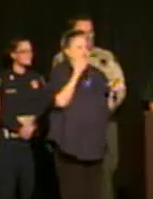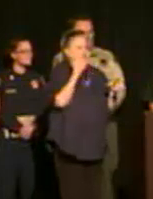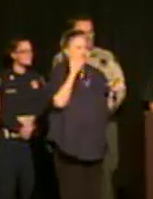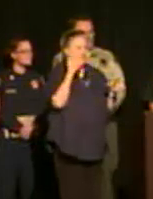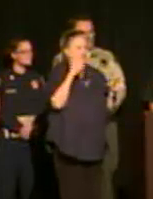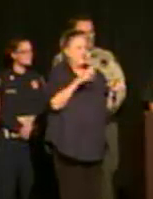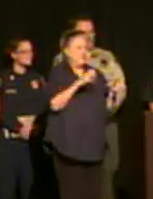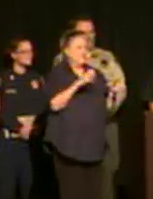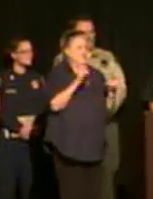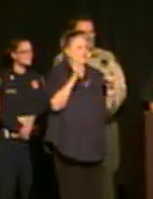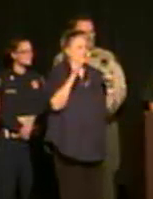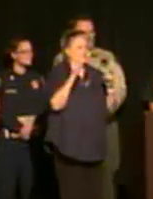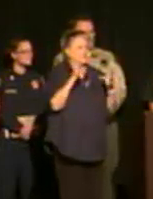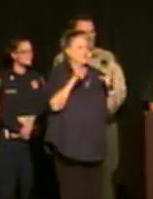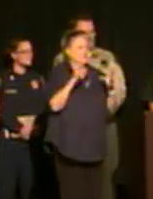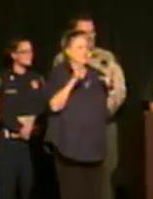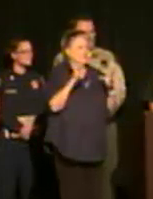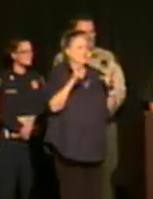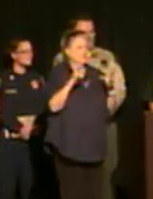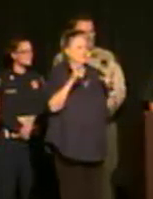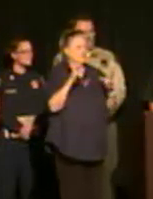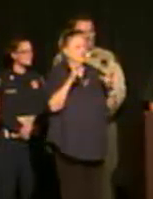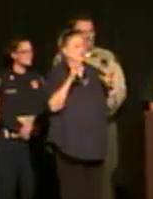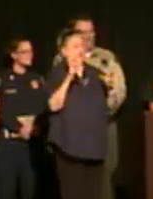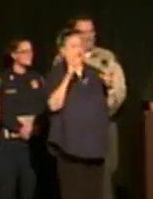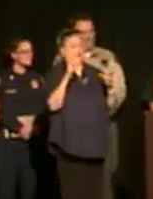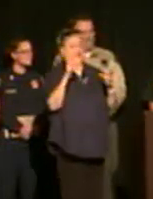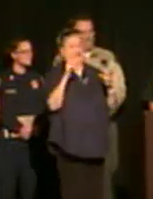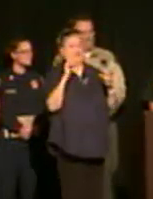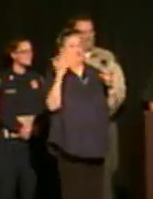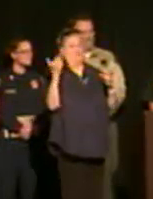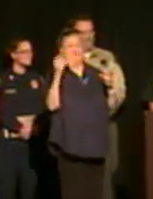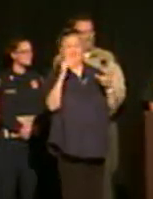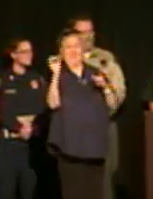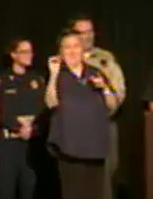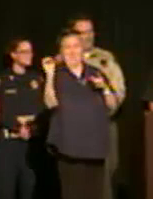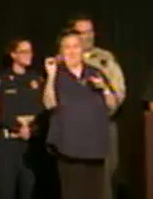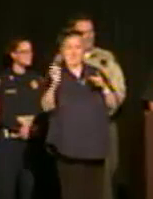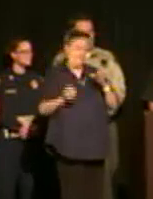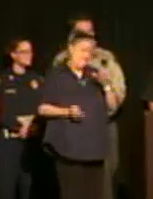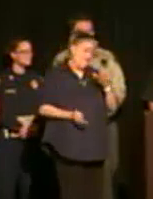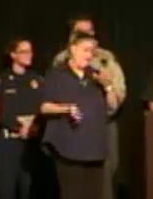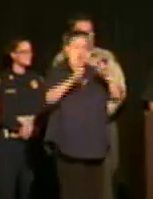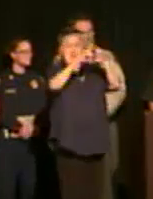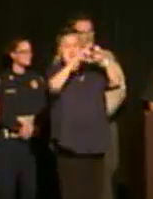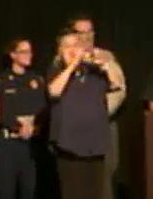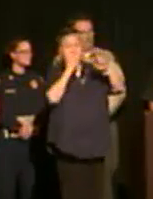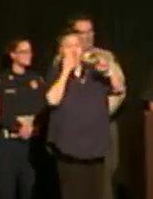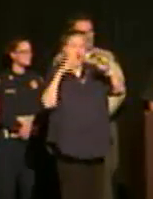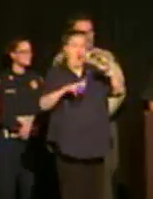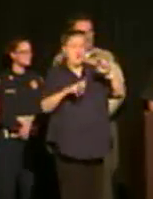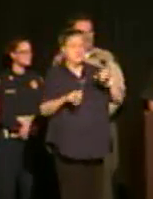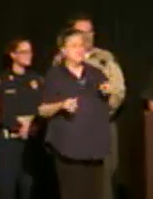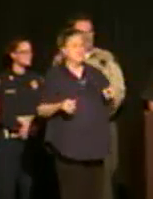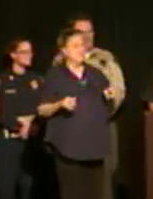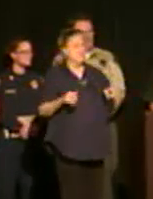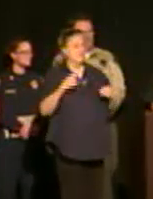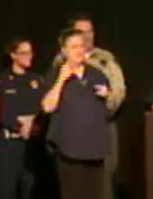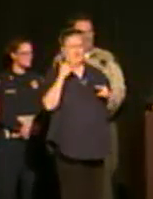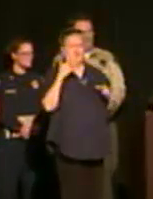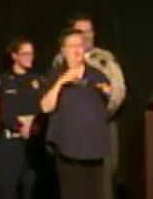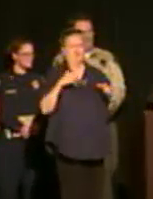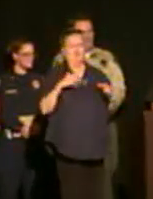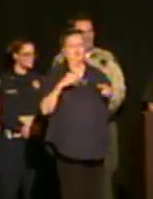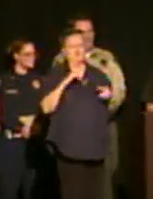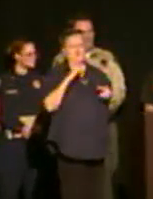of a sudden turned to be about like 115 degrees. And I'm thinking, this